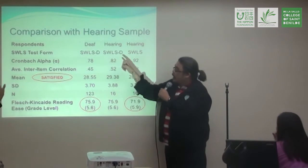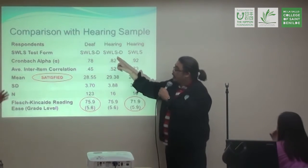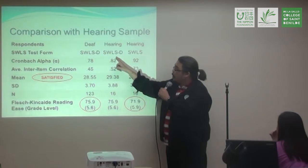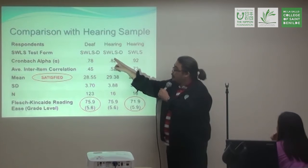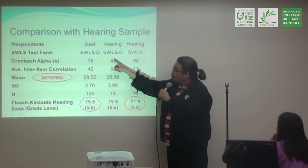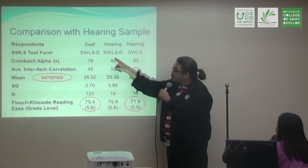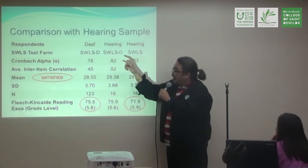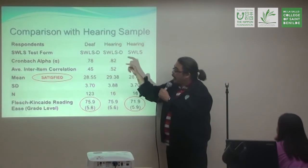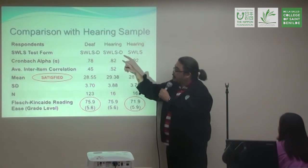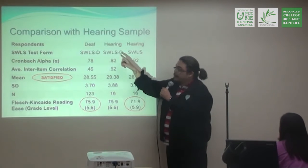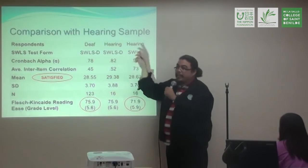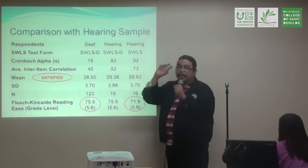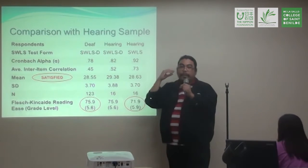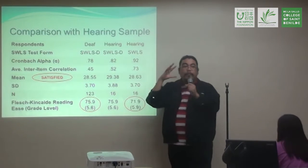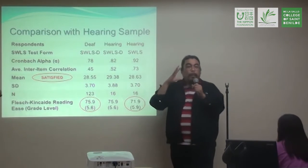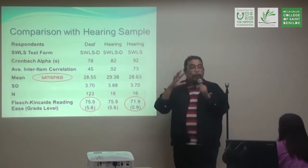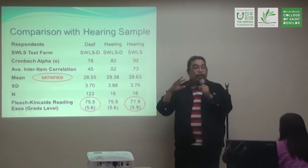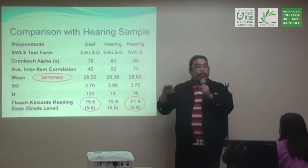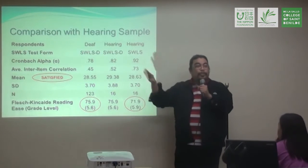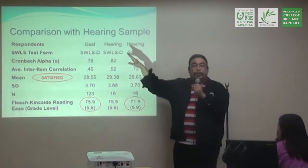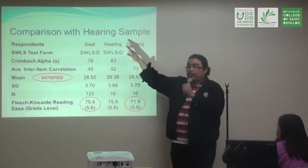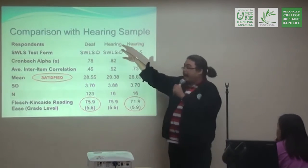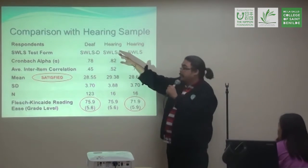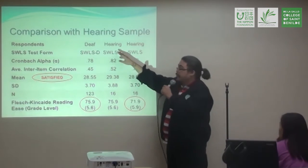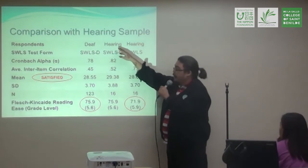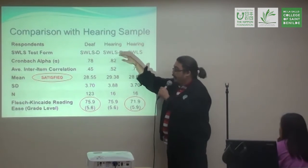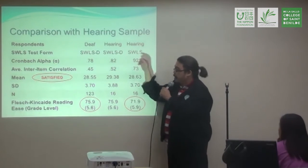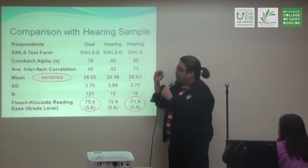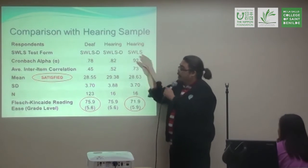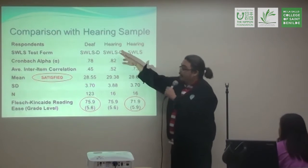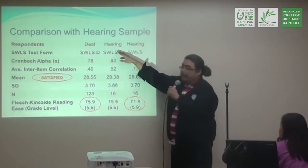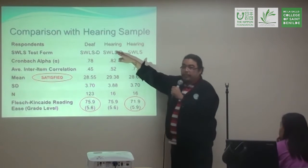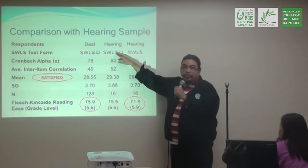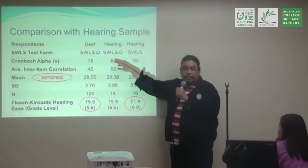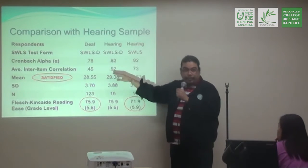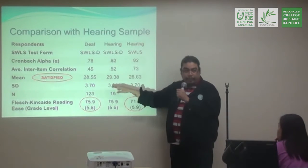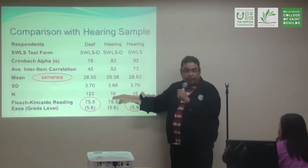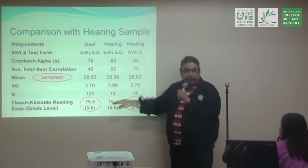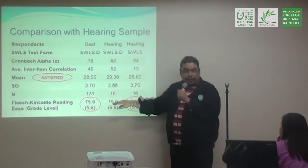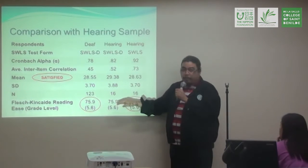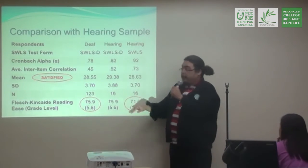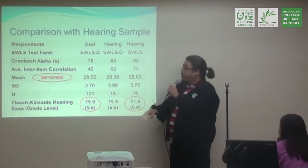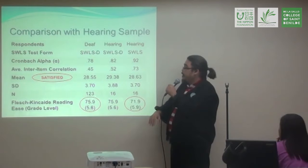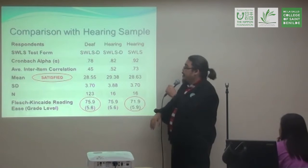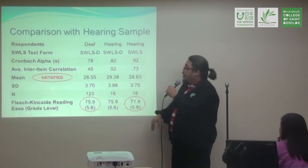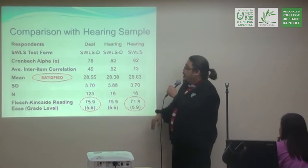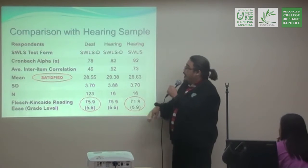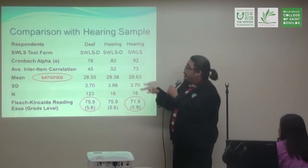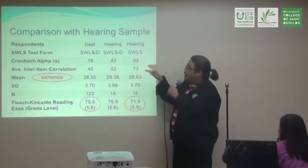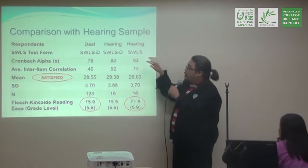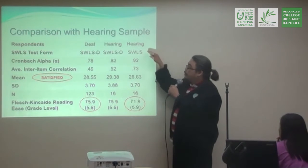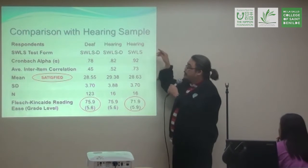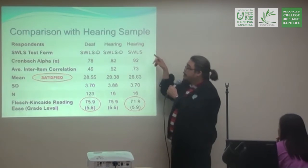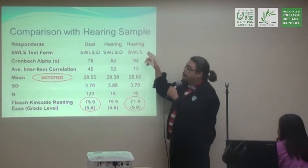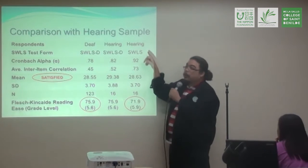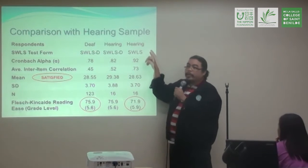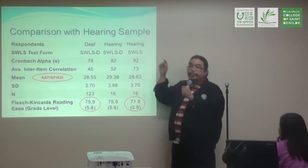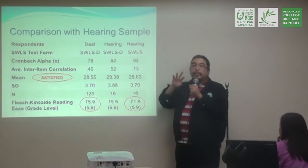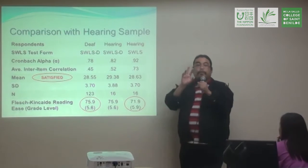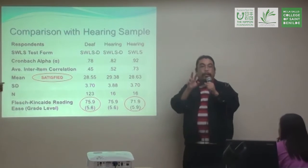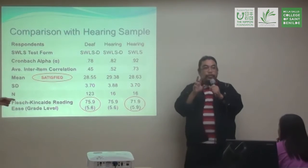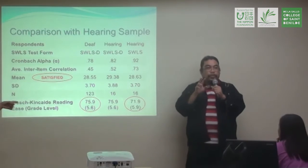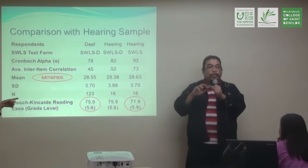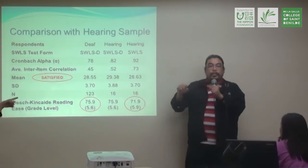Now, when I also ask the hearing population to answer it, these are the results that appear. And then versus